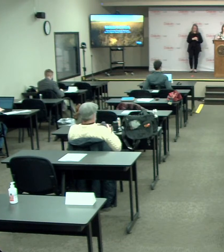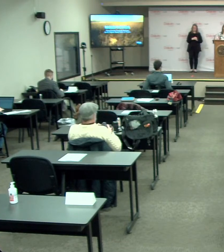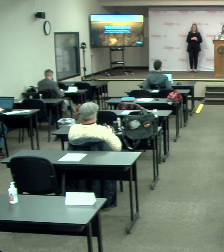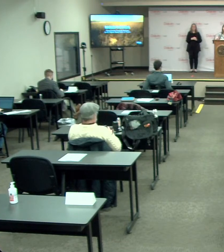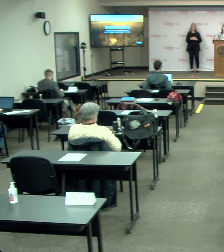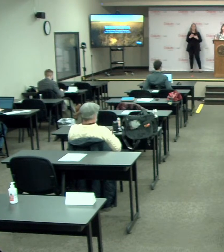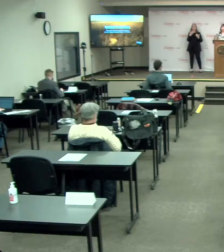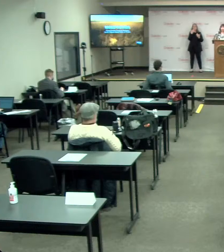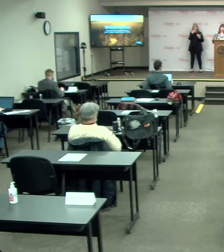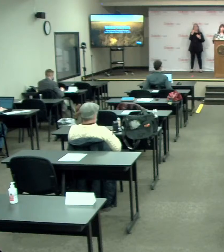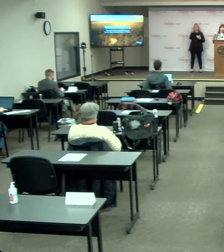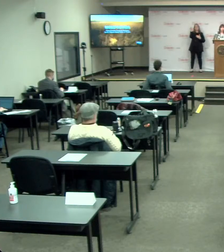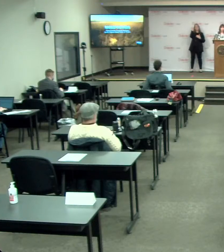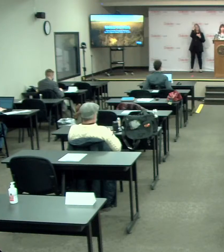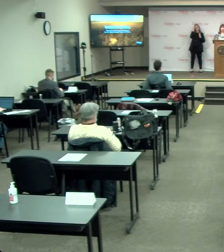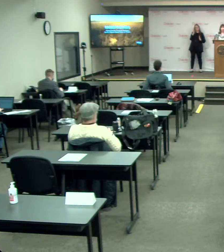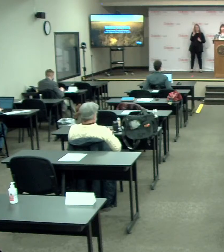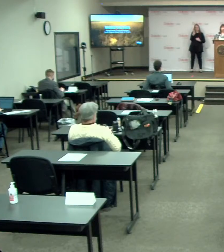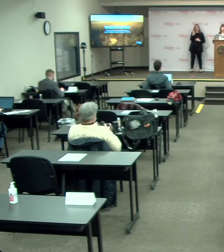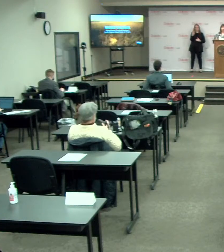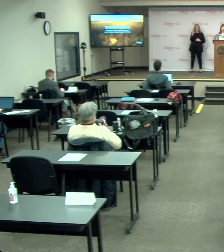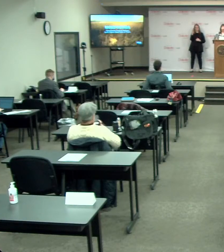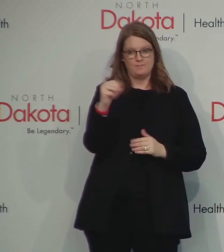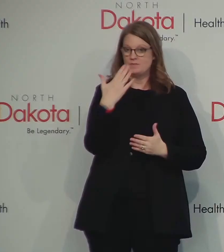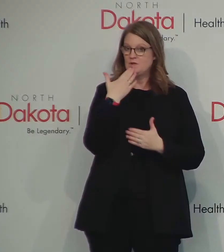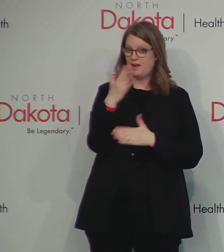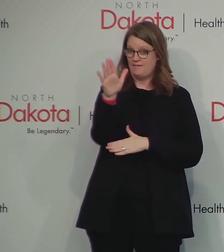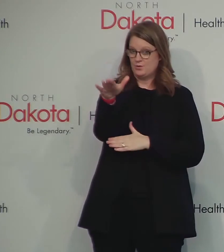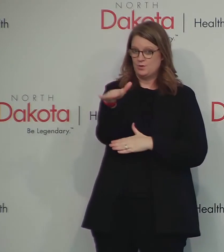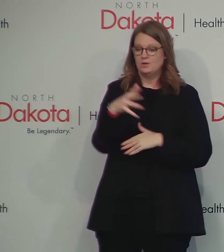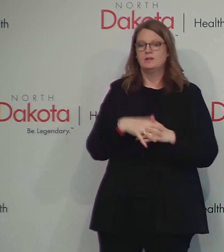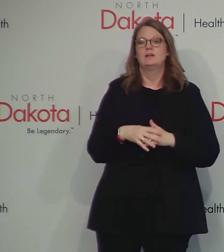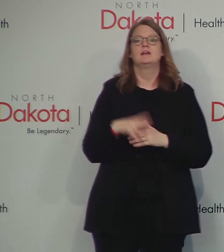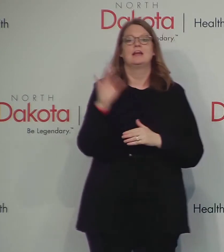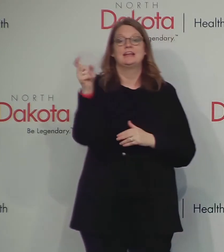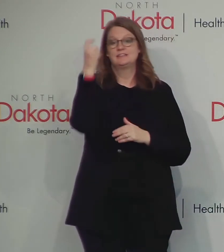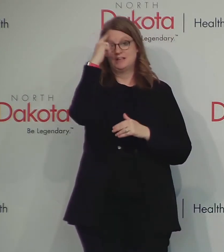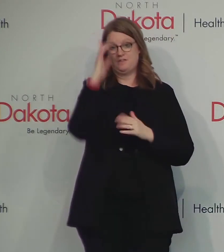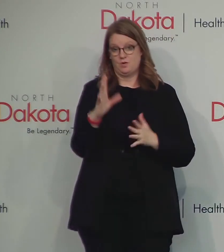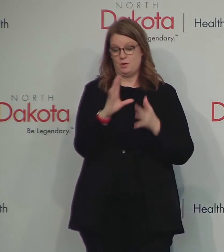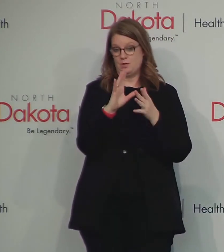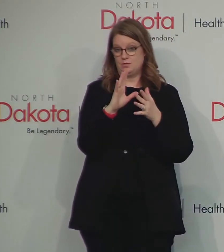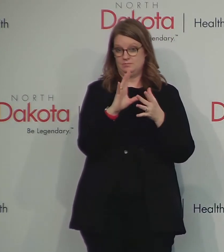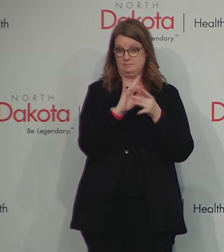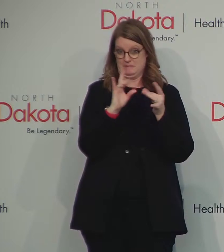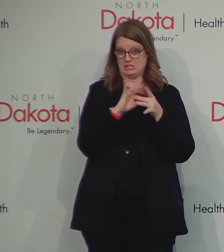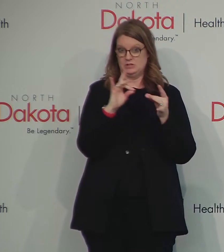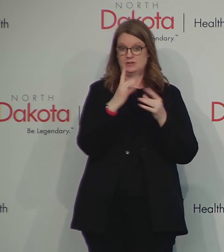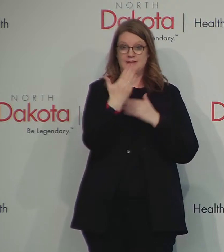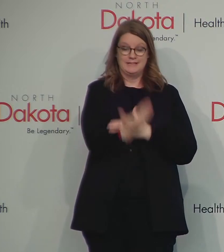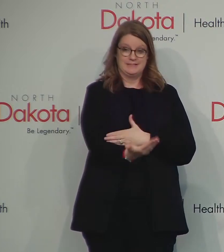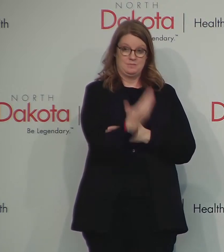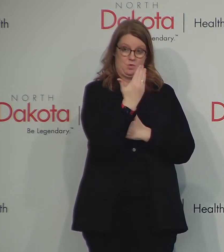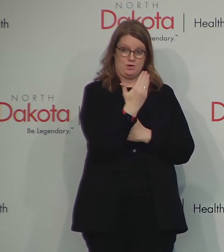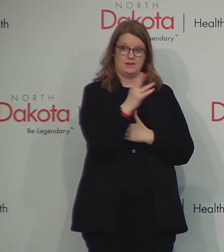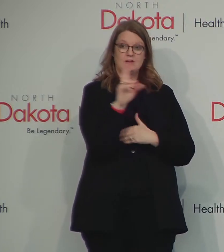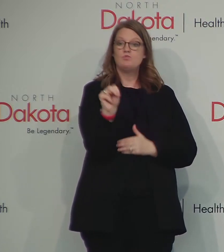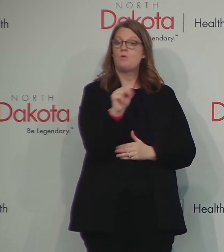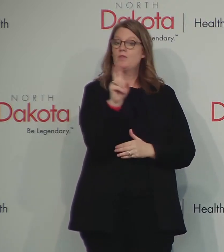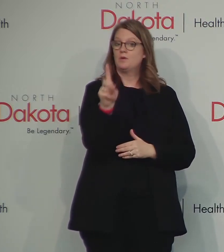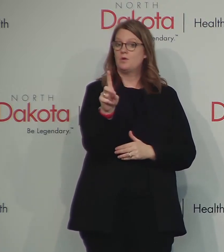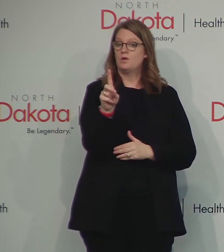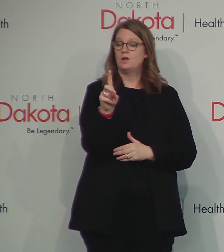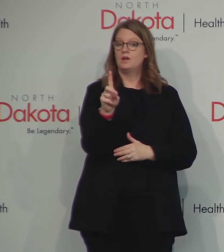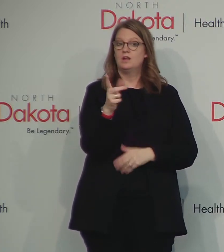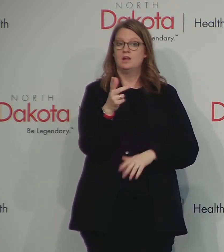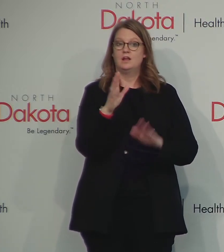Thank you, Governor Burgum. Good afternoon, everyone. As Governor Burgum mentioned, as of this morning, North Dakota